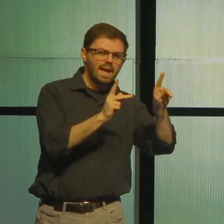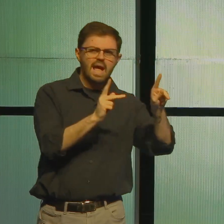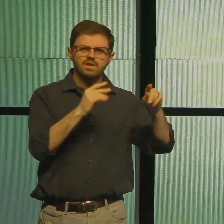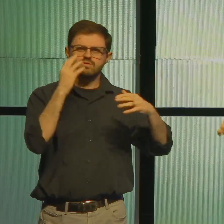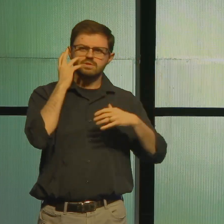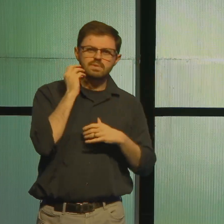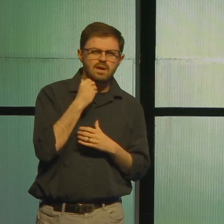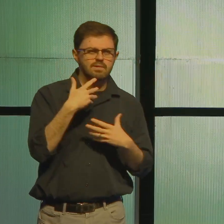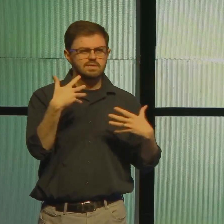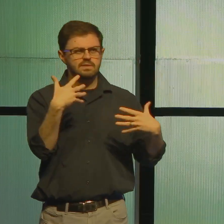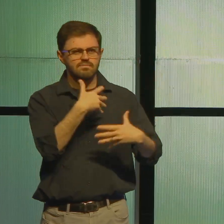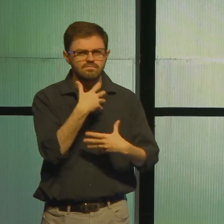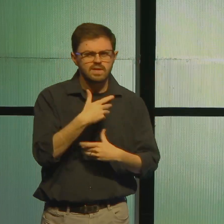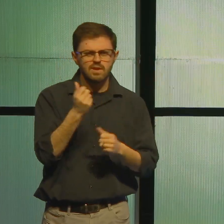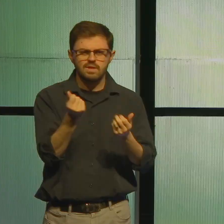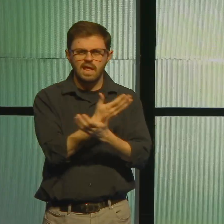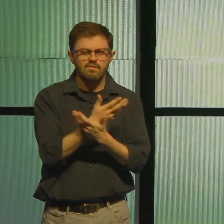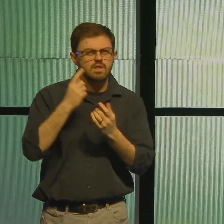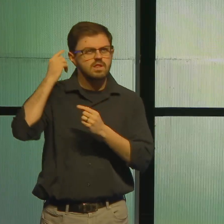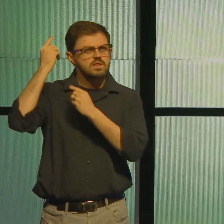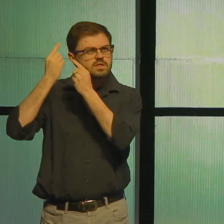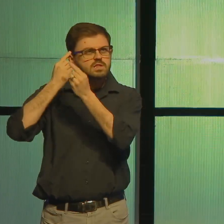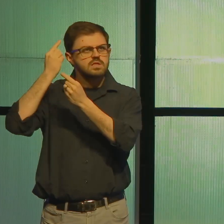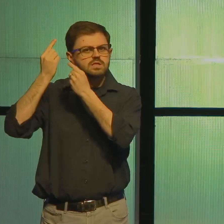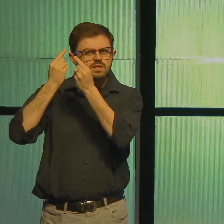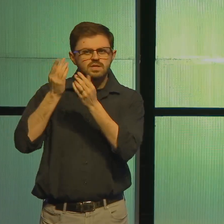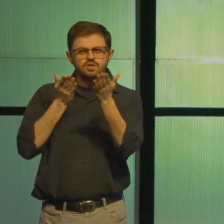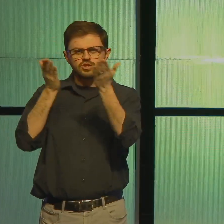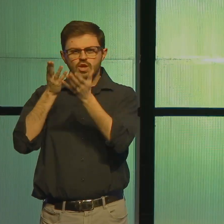You just have to imagine that. He's being carried by servants. His legs are wrapped. His